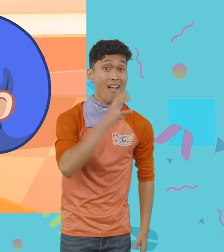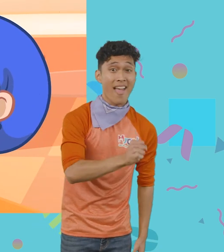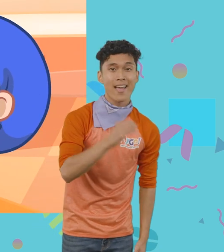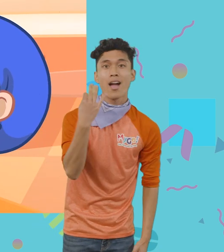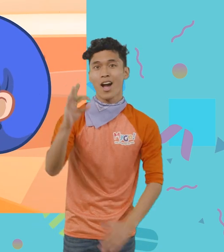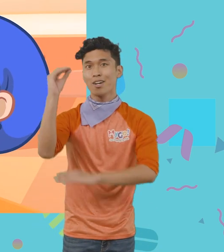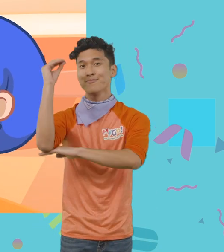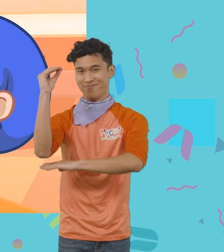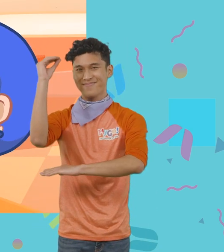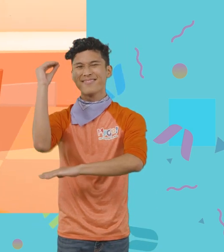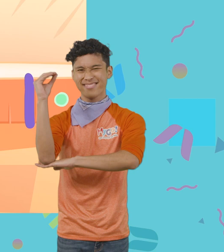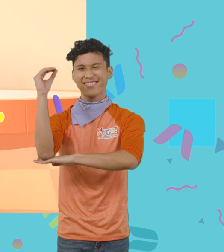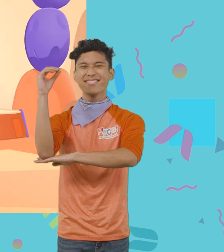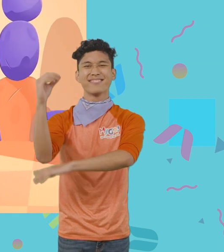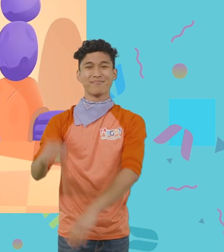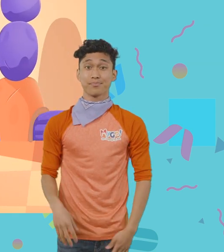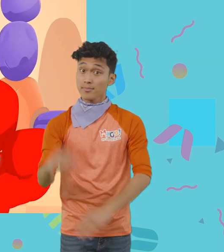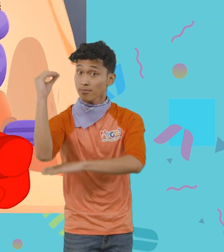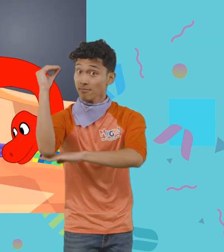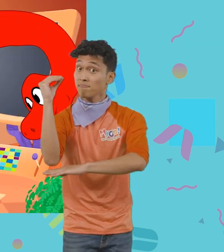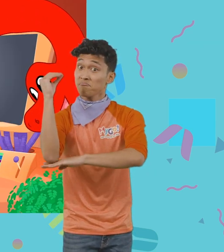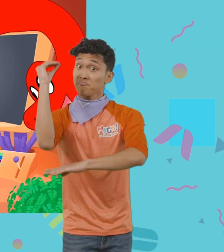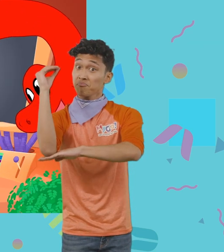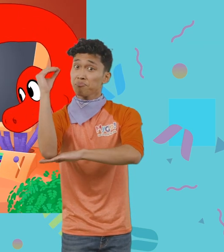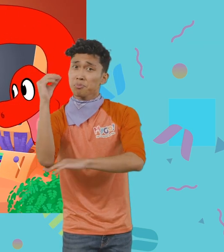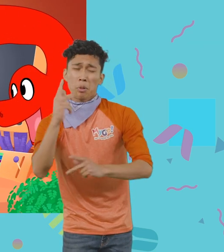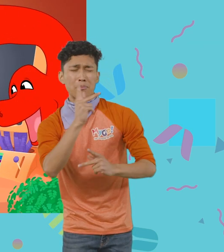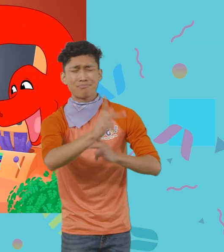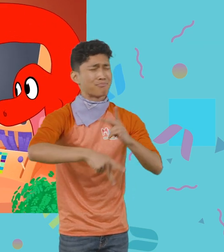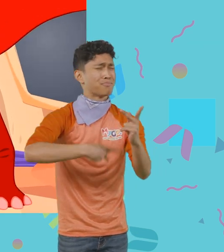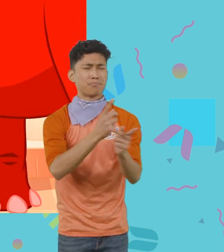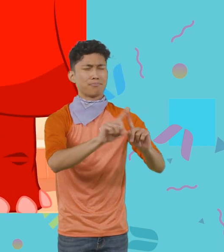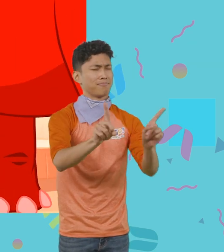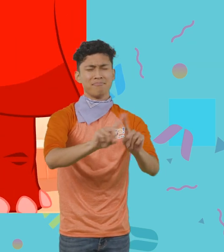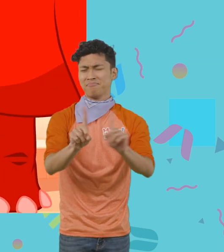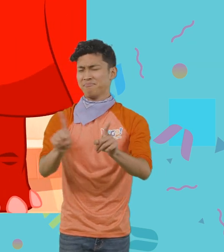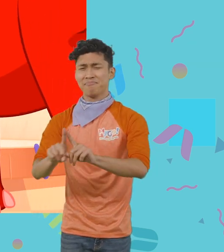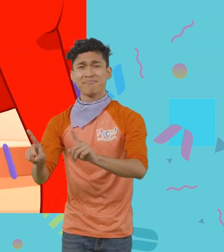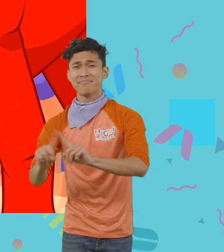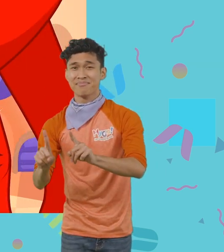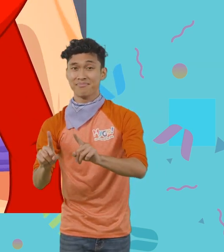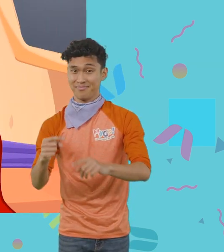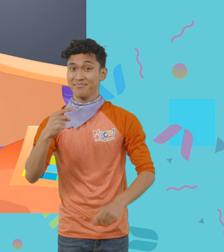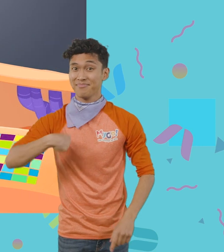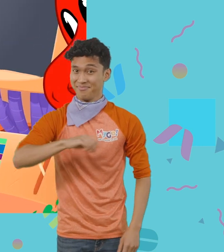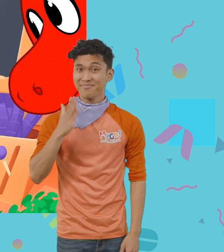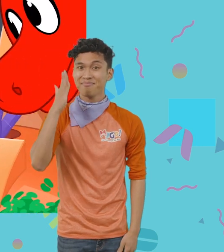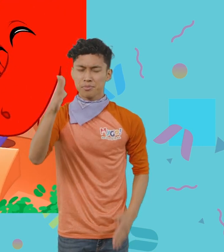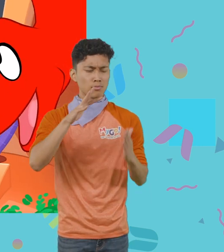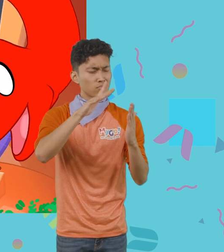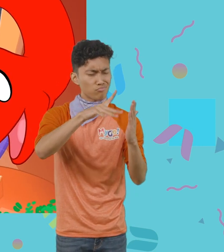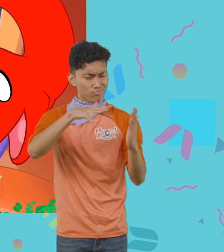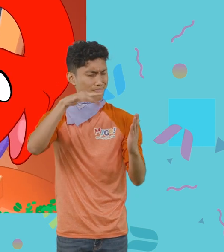the dinosaurs. Ooh, dinosaurs. There are all sorts of different dinosaurs,